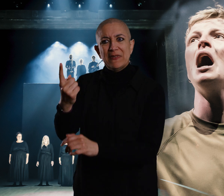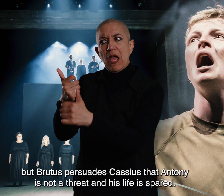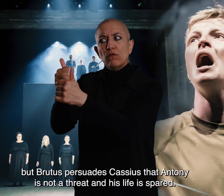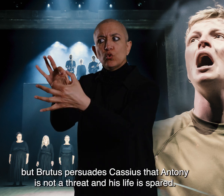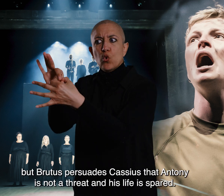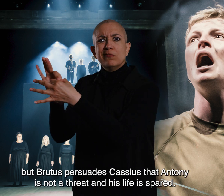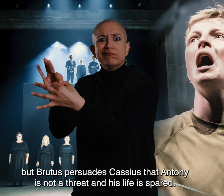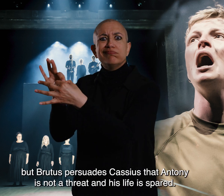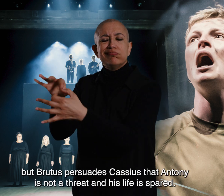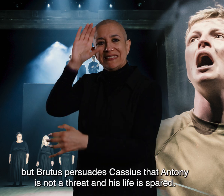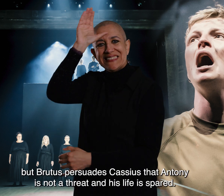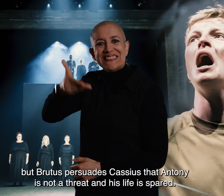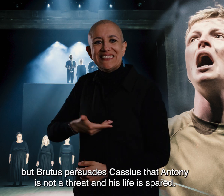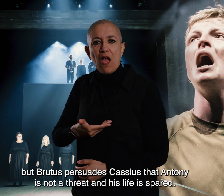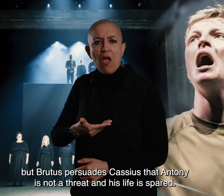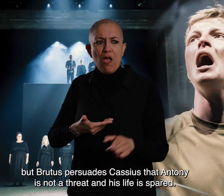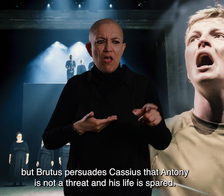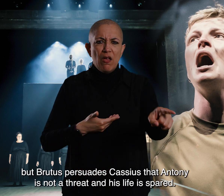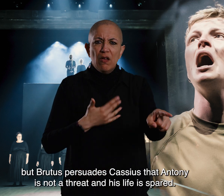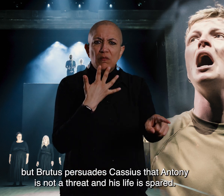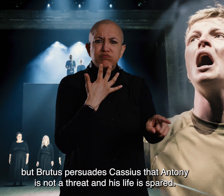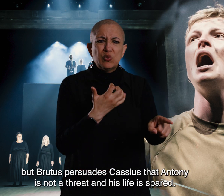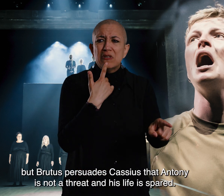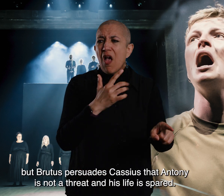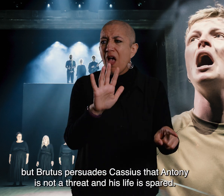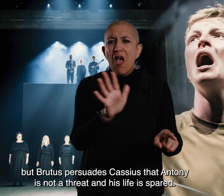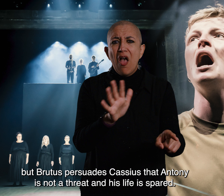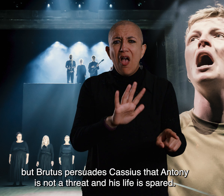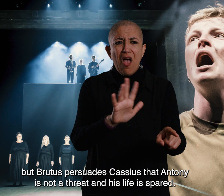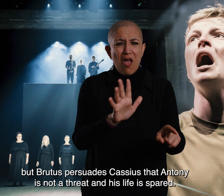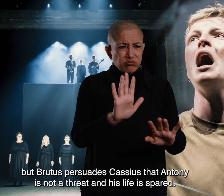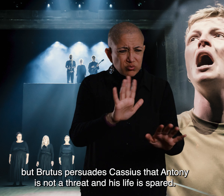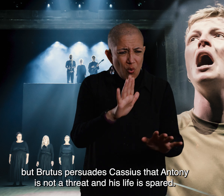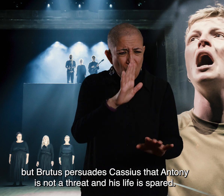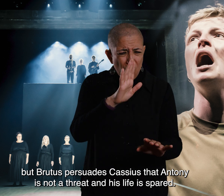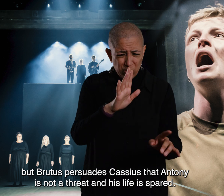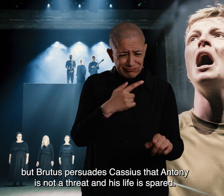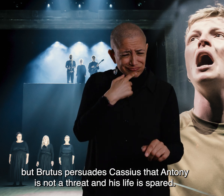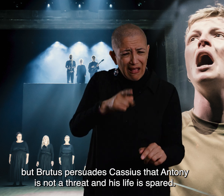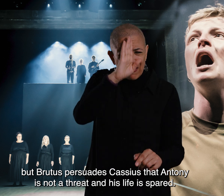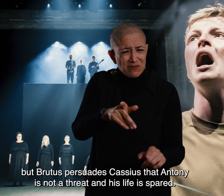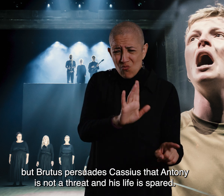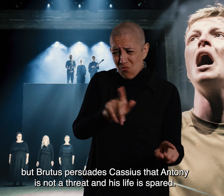But Brutus persuades Cassius that Antony is not a threat and his life is spared.